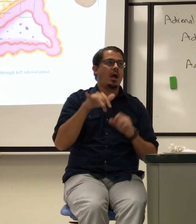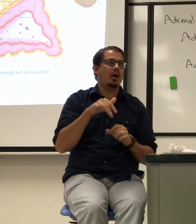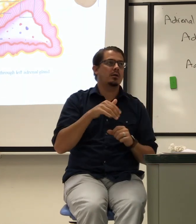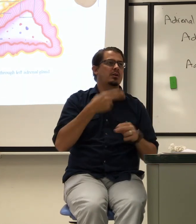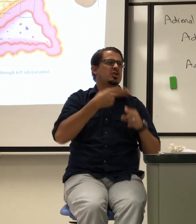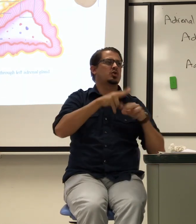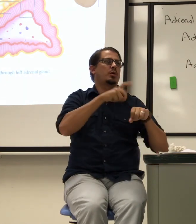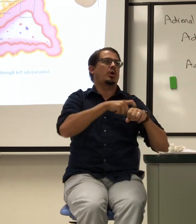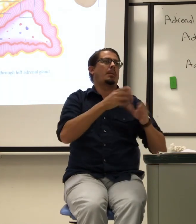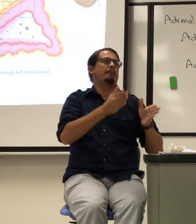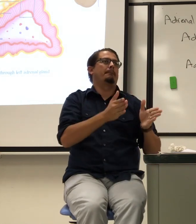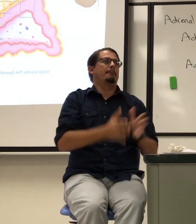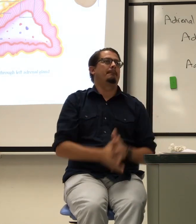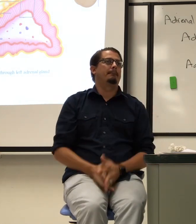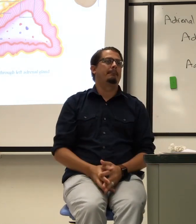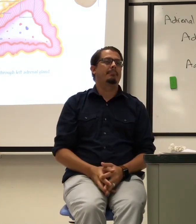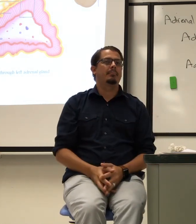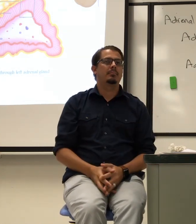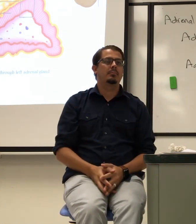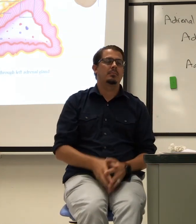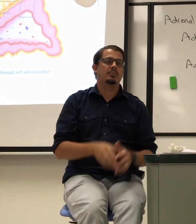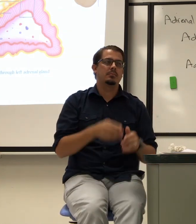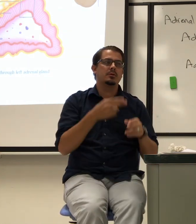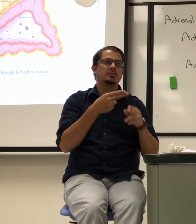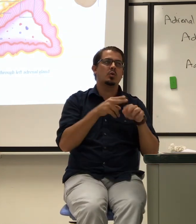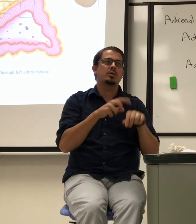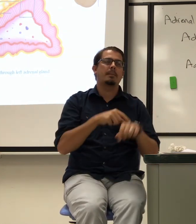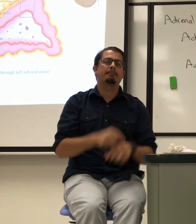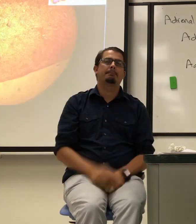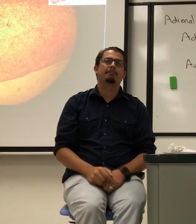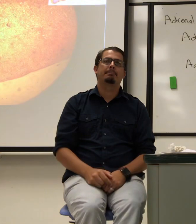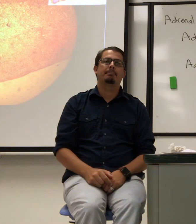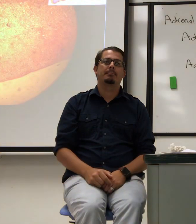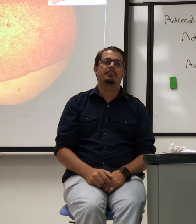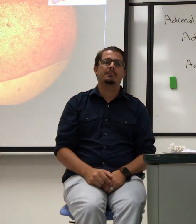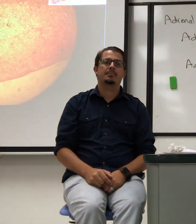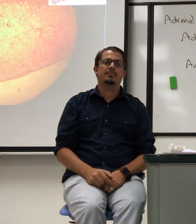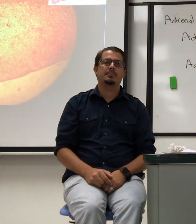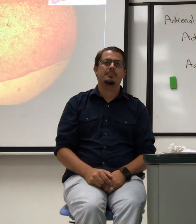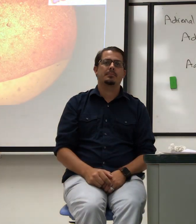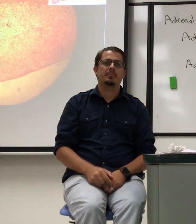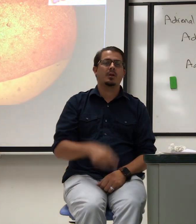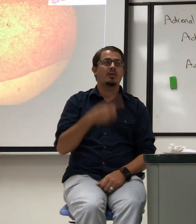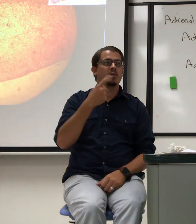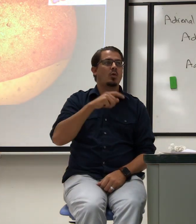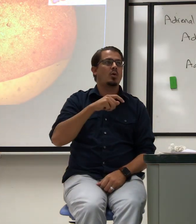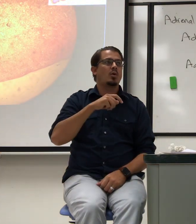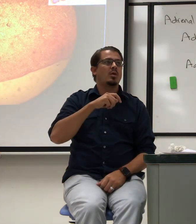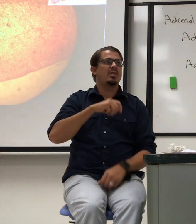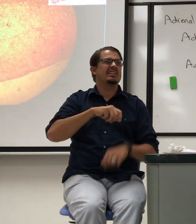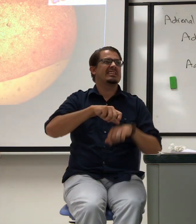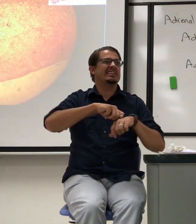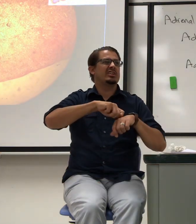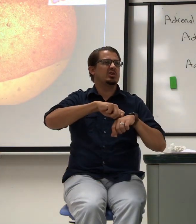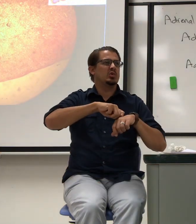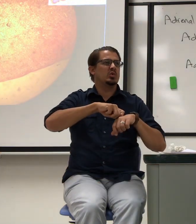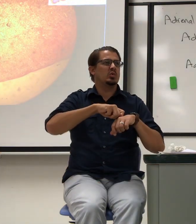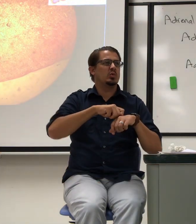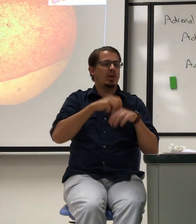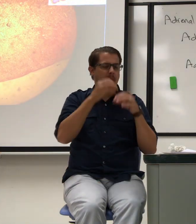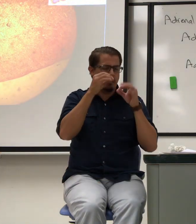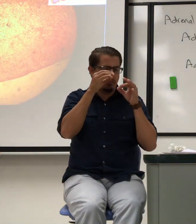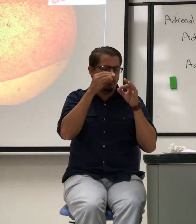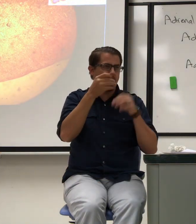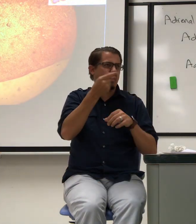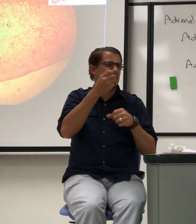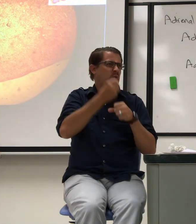considered a short-term stress response, a shorter time course. In terms of looking at these tissues under the microscope, this one I took a